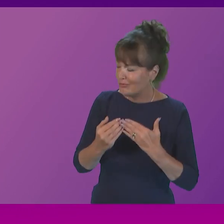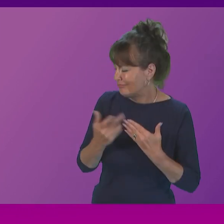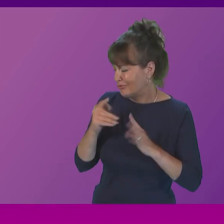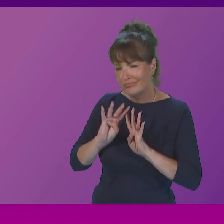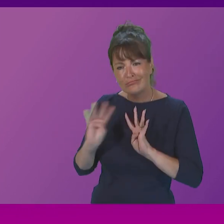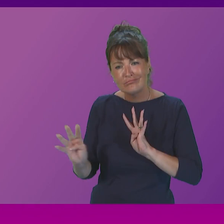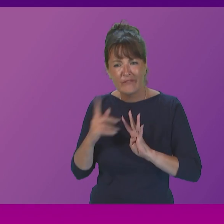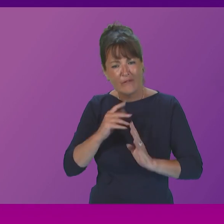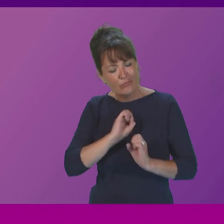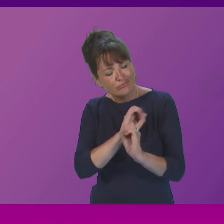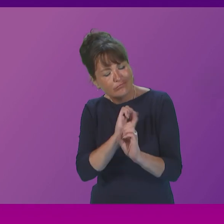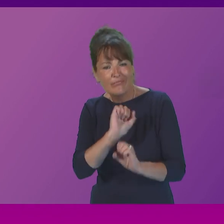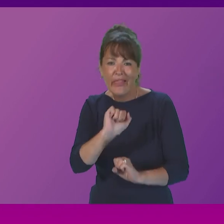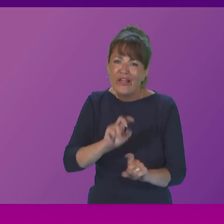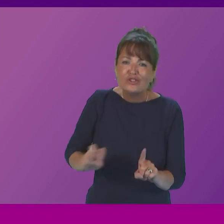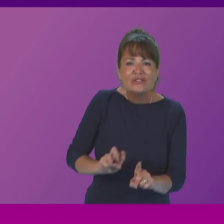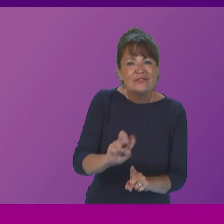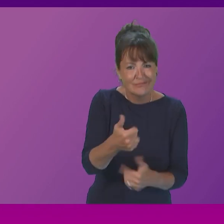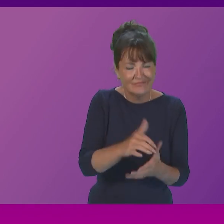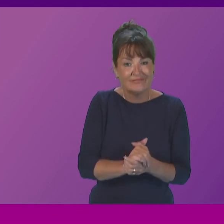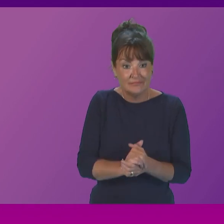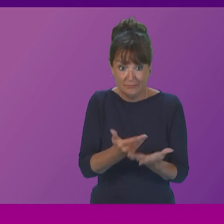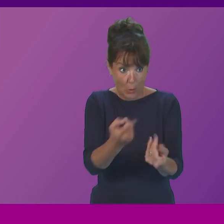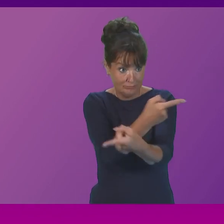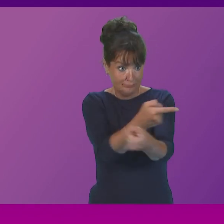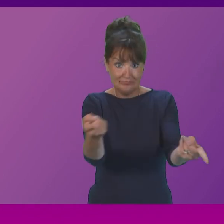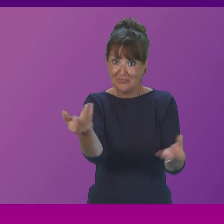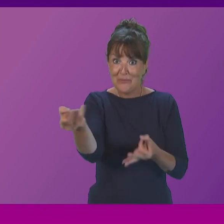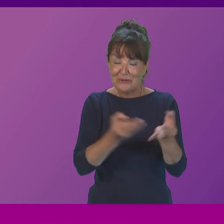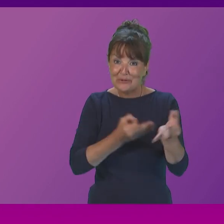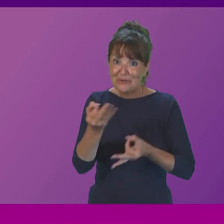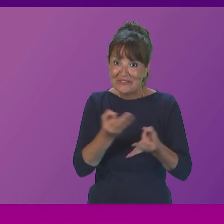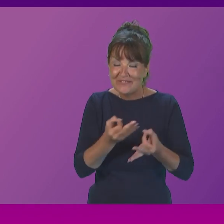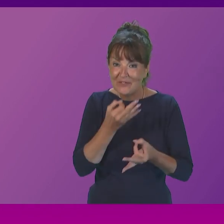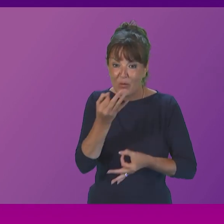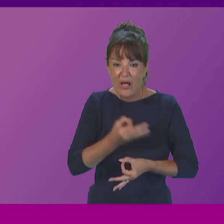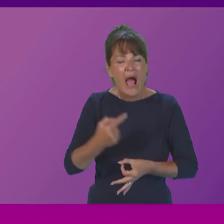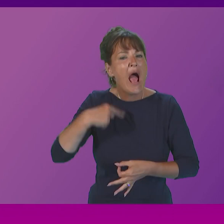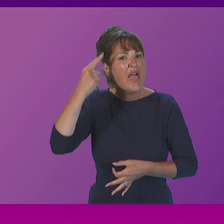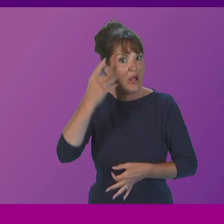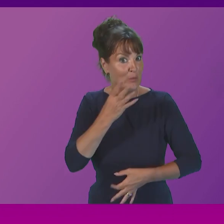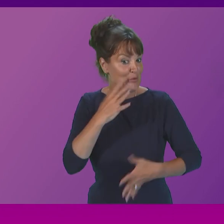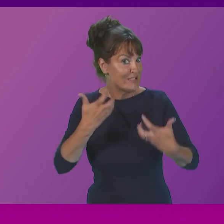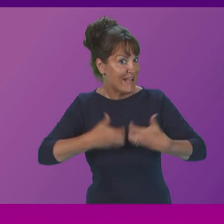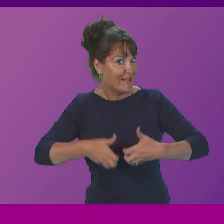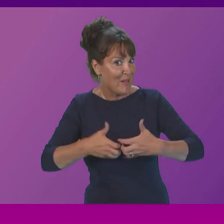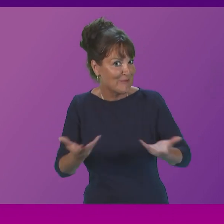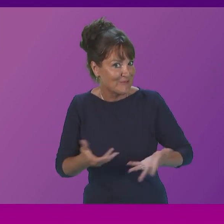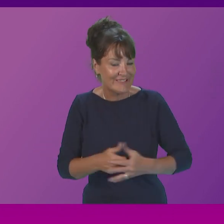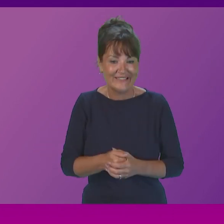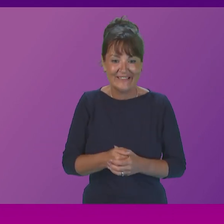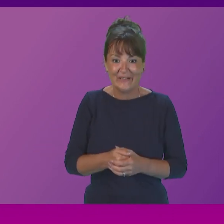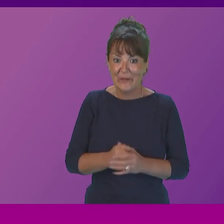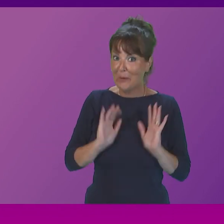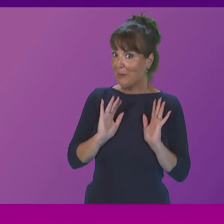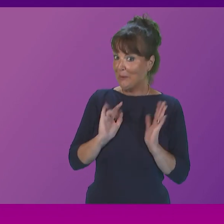colleagues for sharing their personal journeys. It's now your opportunity to put questions to them. I believe we're using technology as well here. Oh,